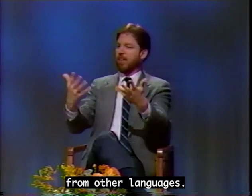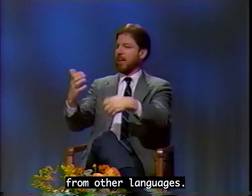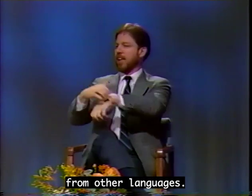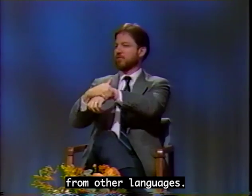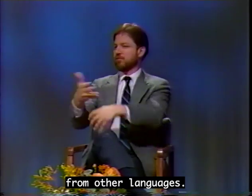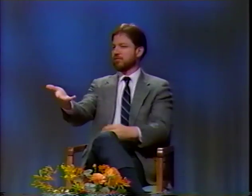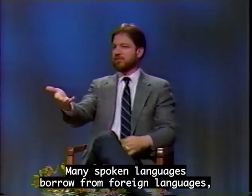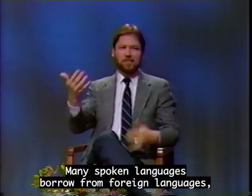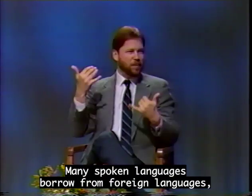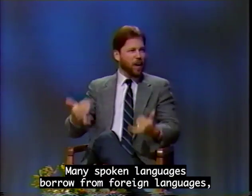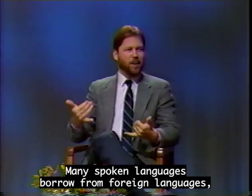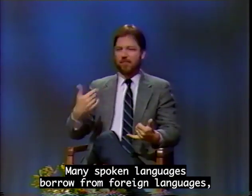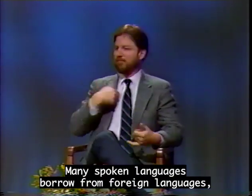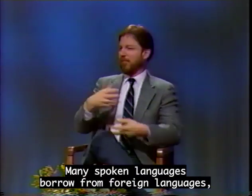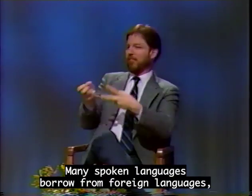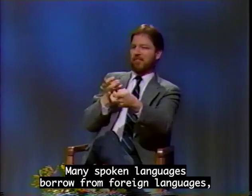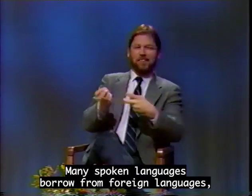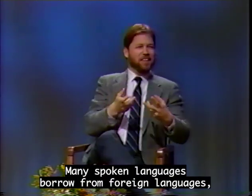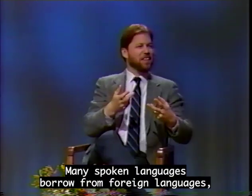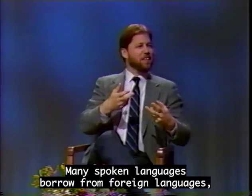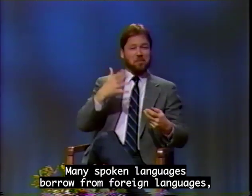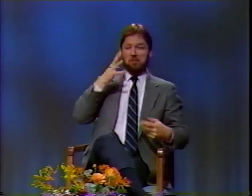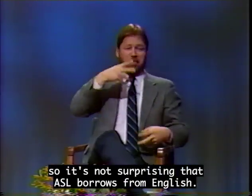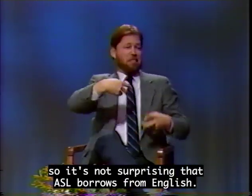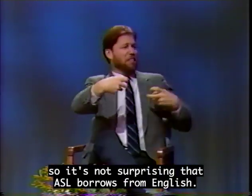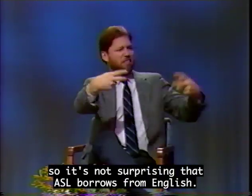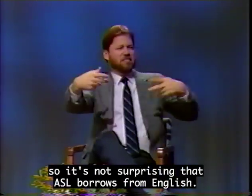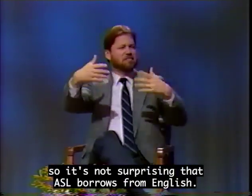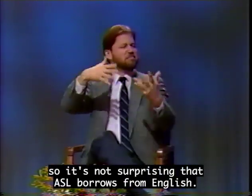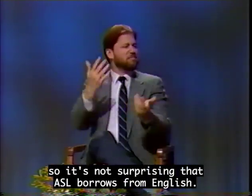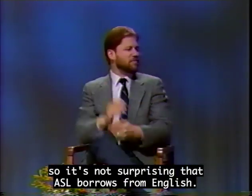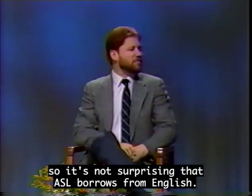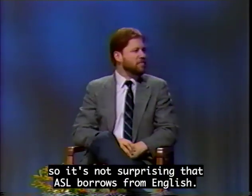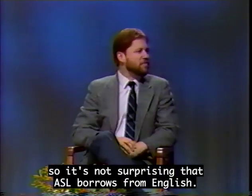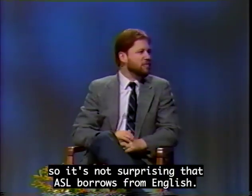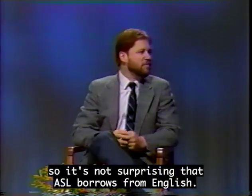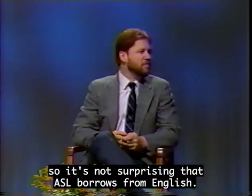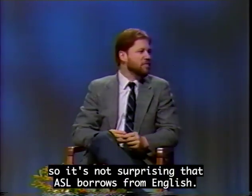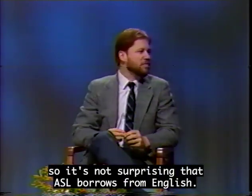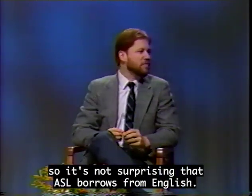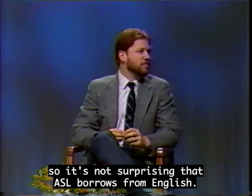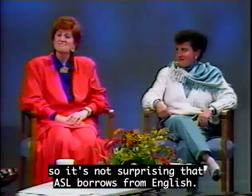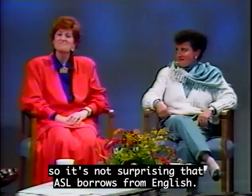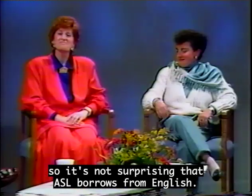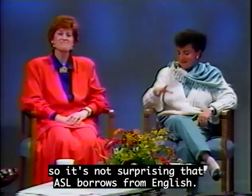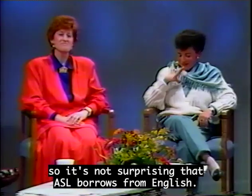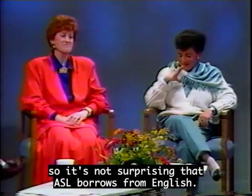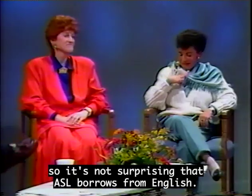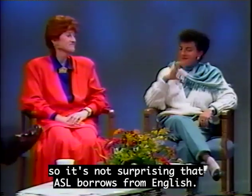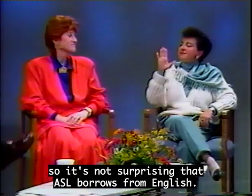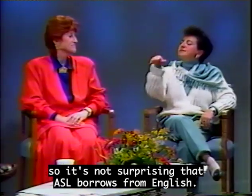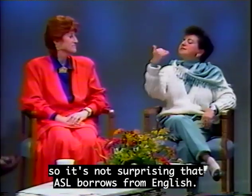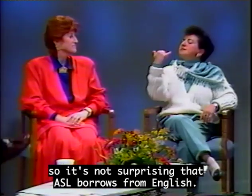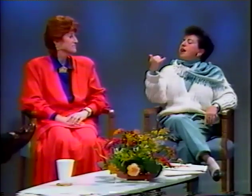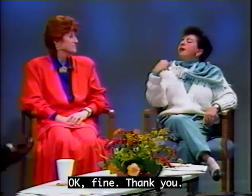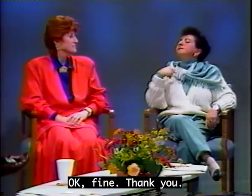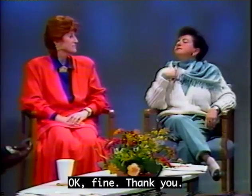languages. Many spoken languages borrow from foreign languages. So it's not surprising that ASL borrows from English.